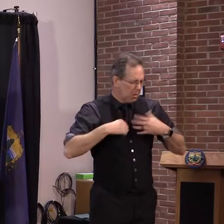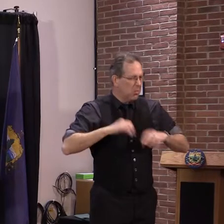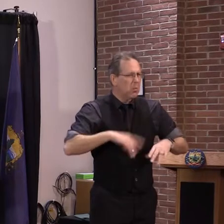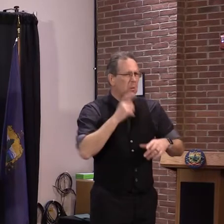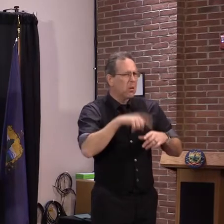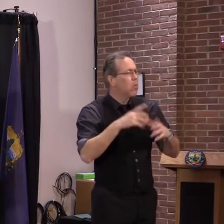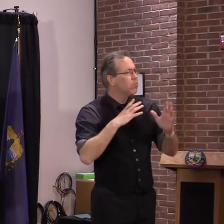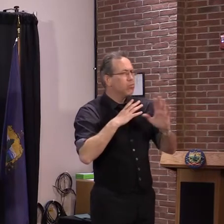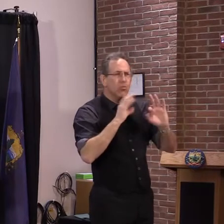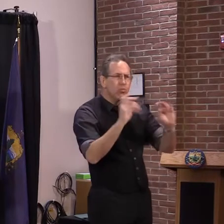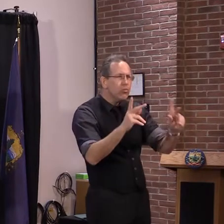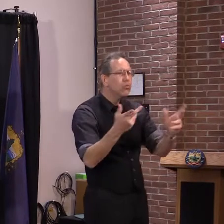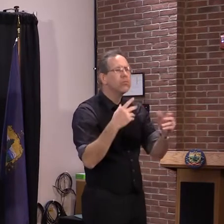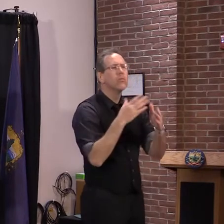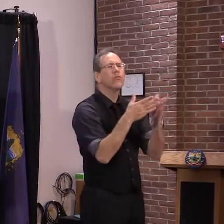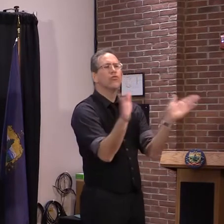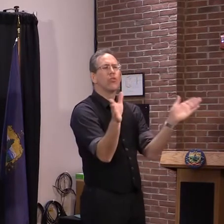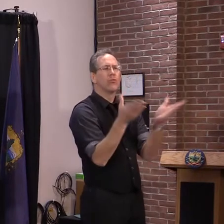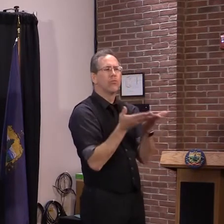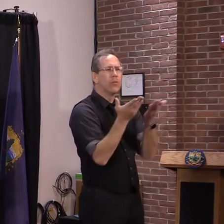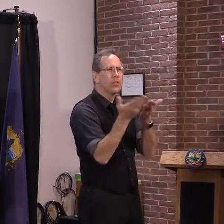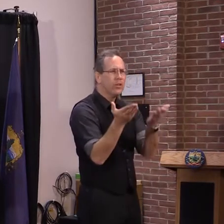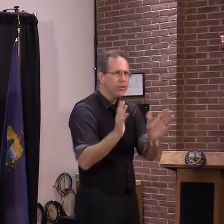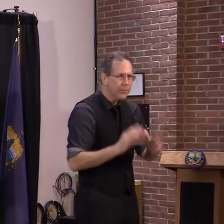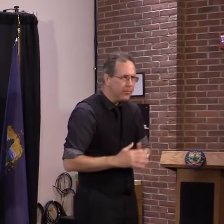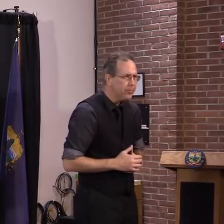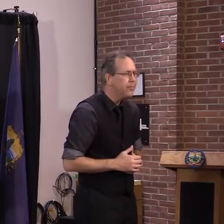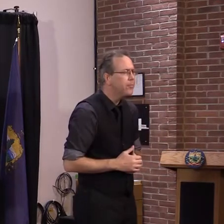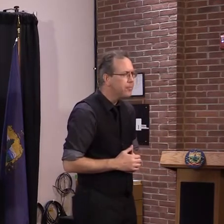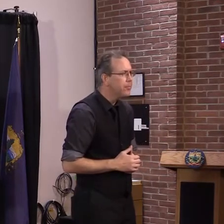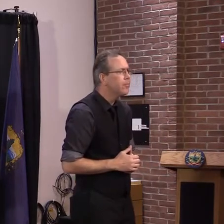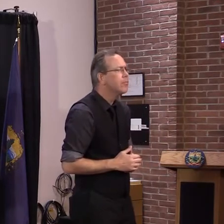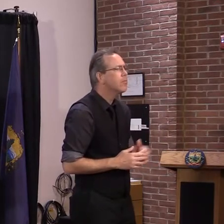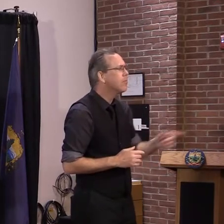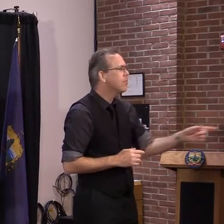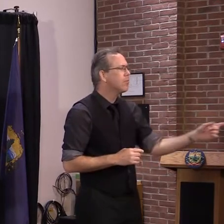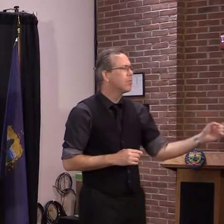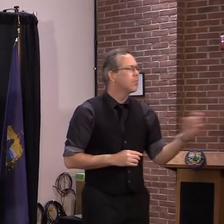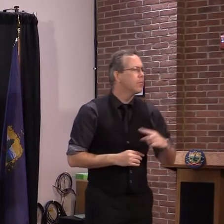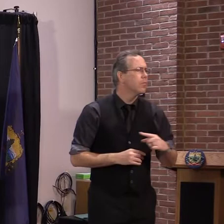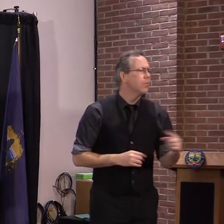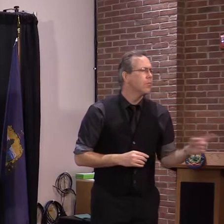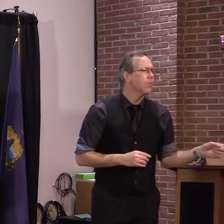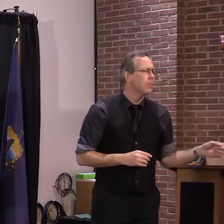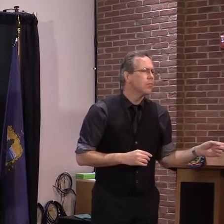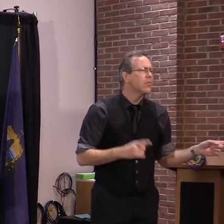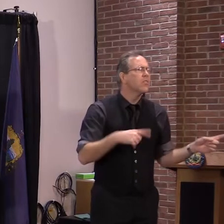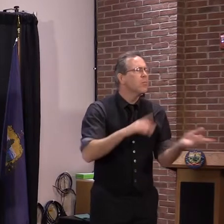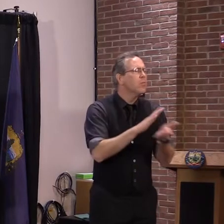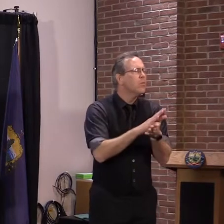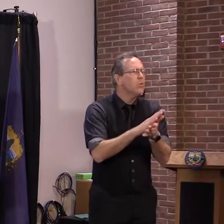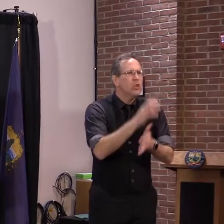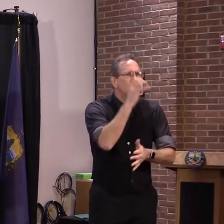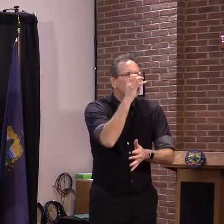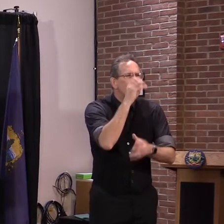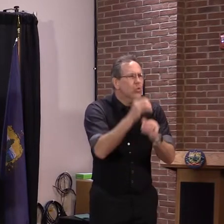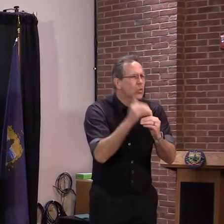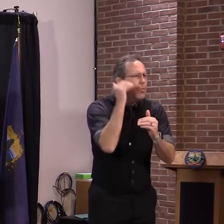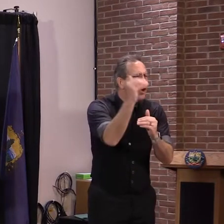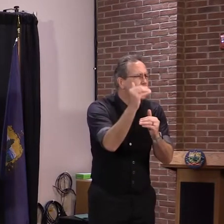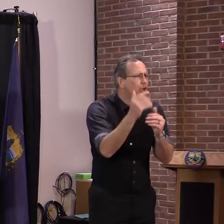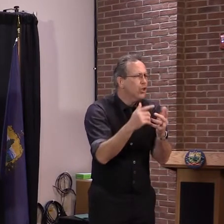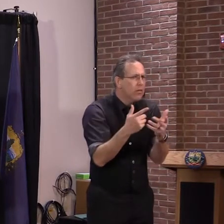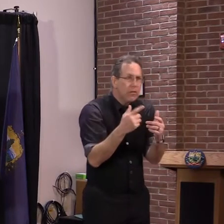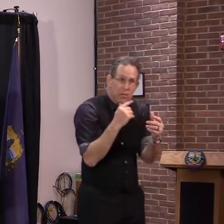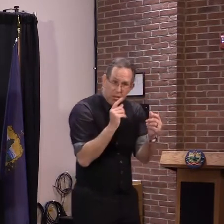cautious schools, I guess just in general, how confident are you that that come February 28th, if the 80% is reached, that they actually will